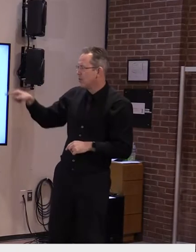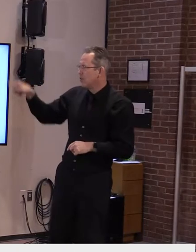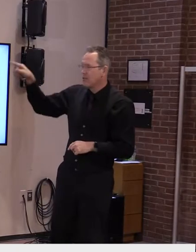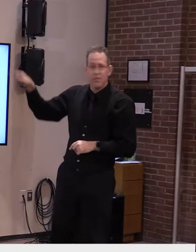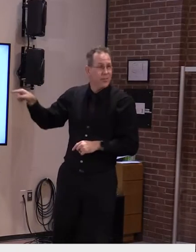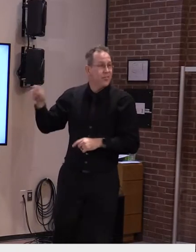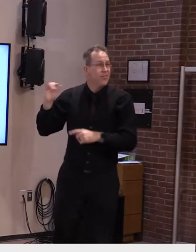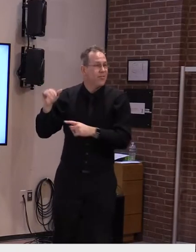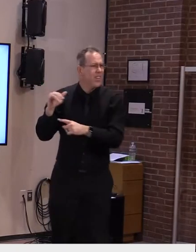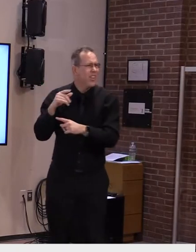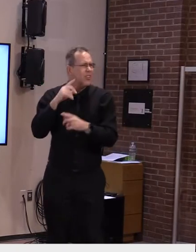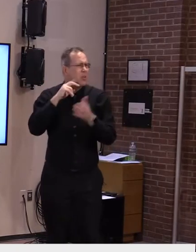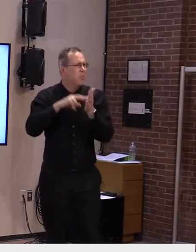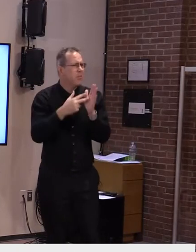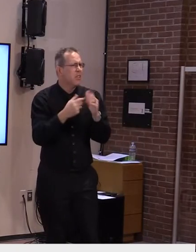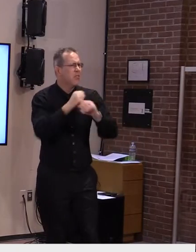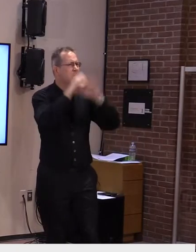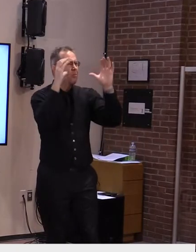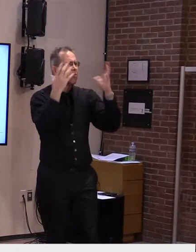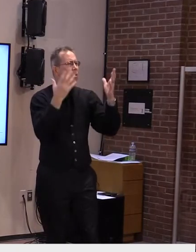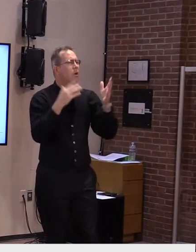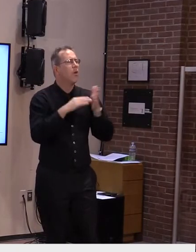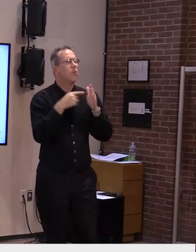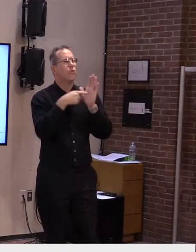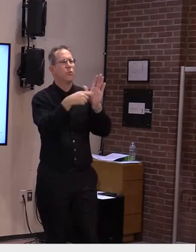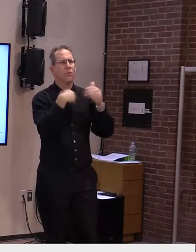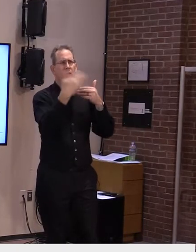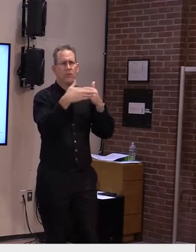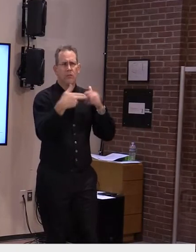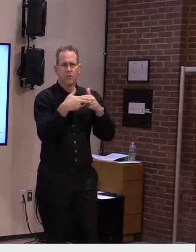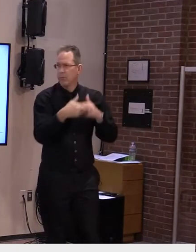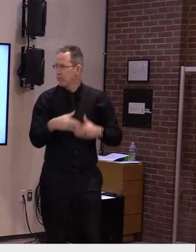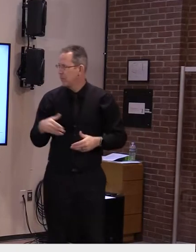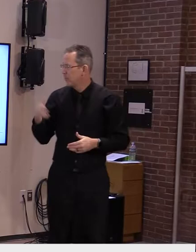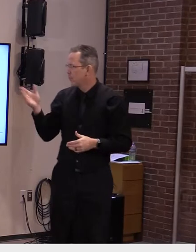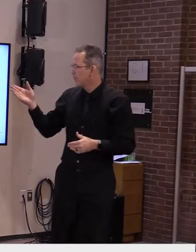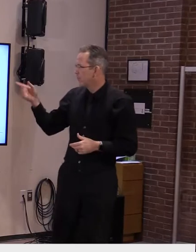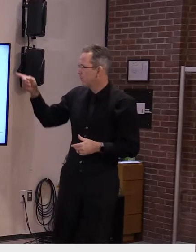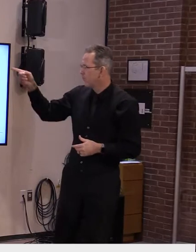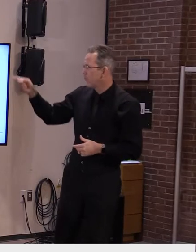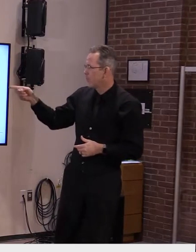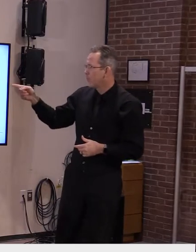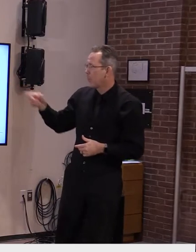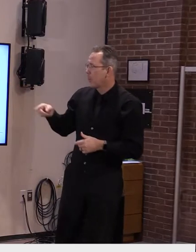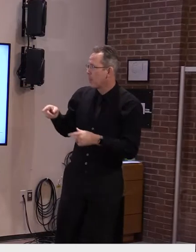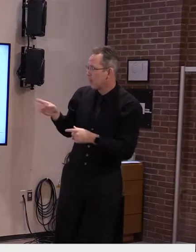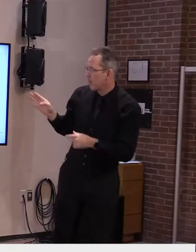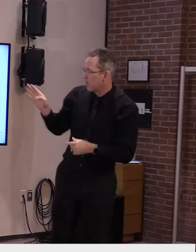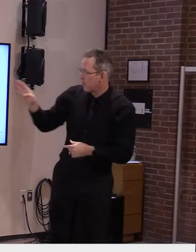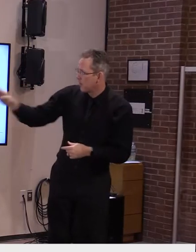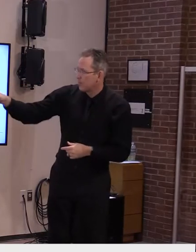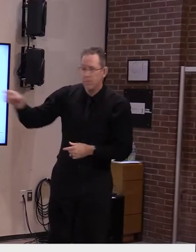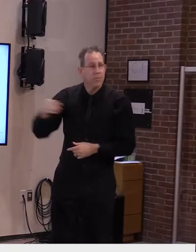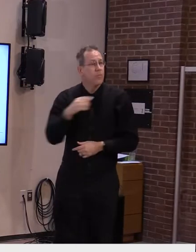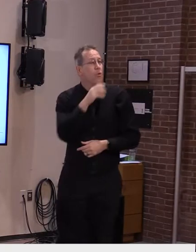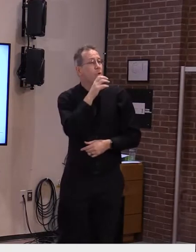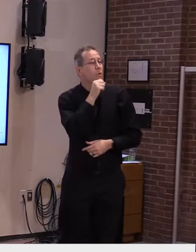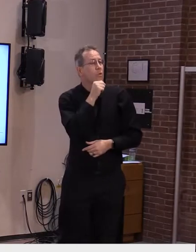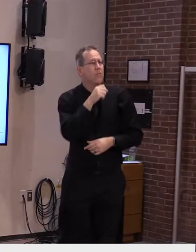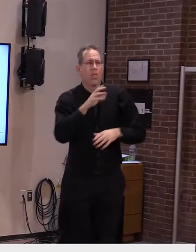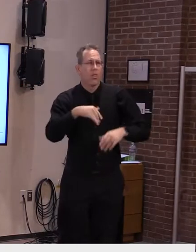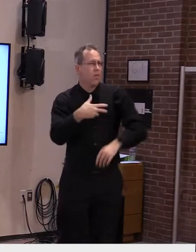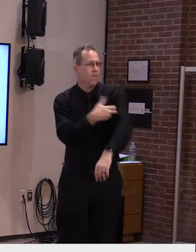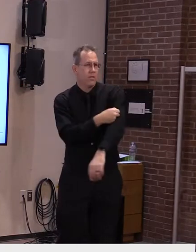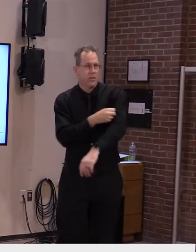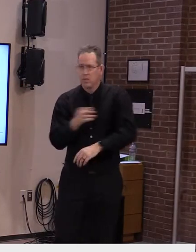here? Just look at the next slide. You'll see the dramatic difference between those who are not fully vaccinated, those who are fully